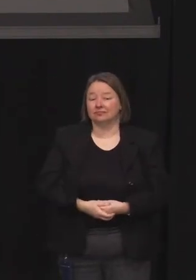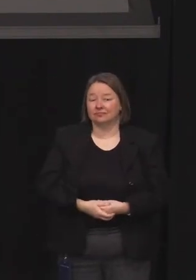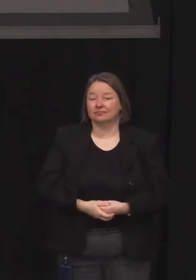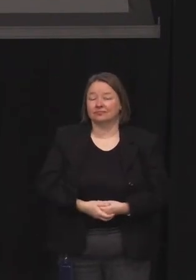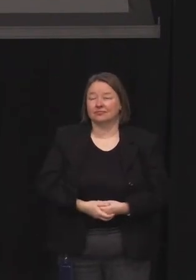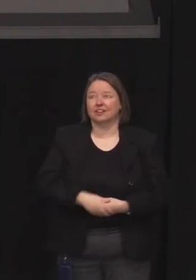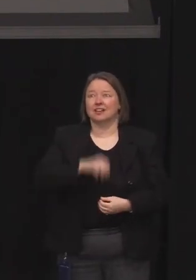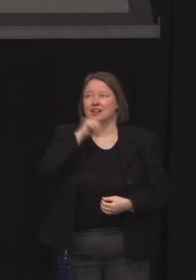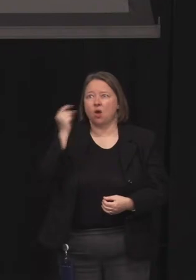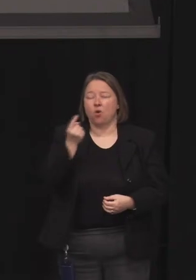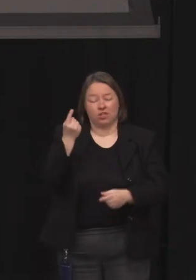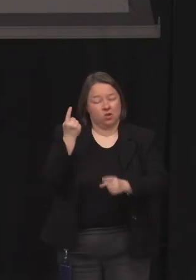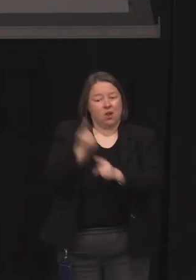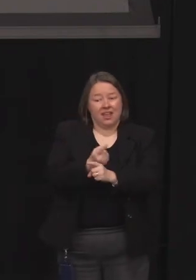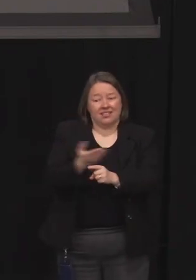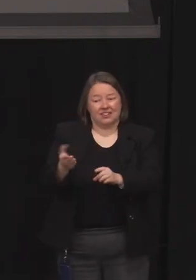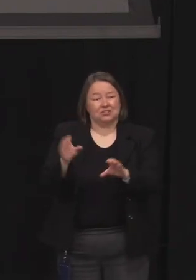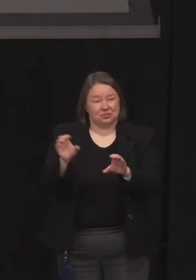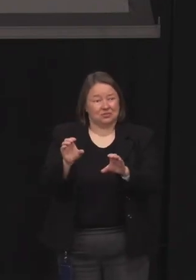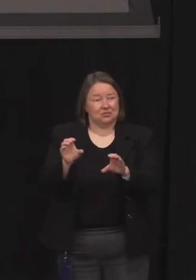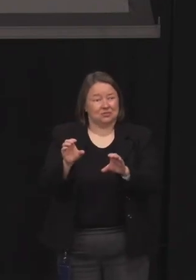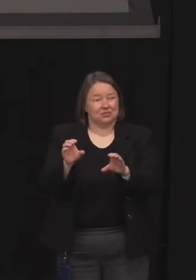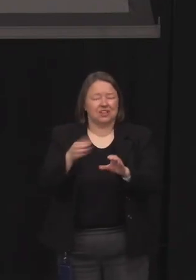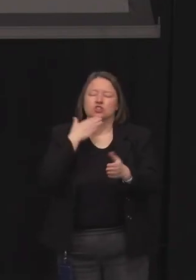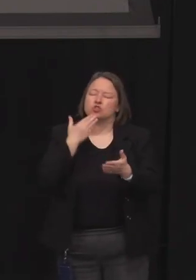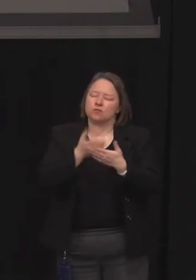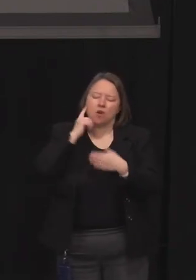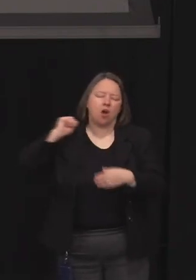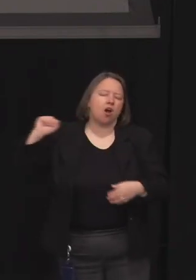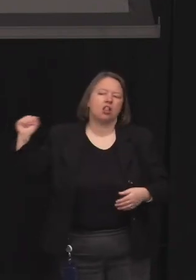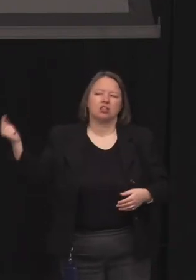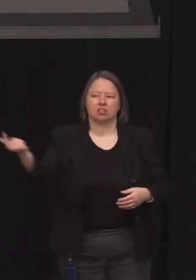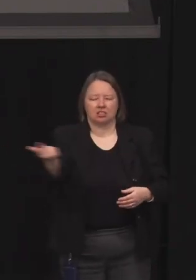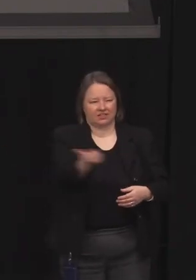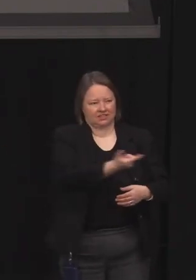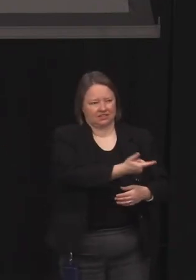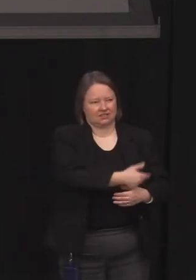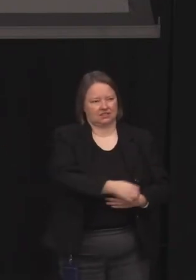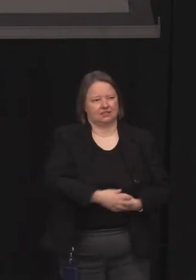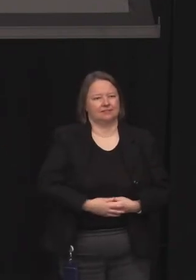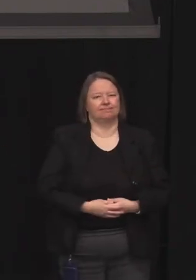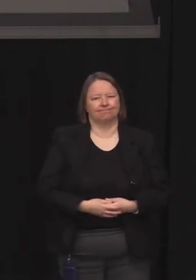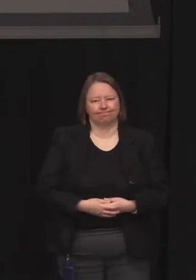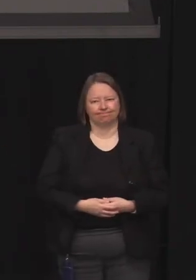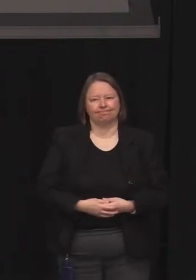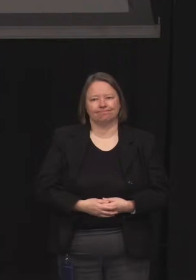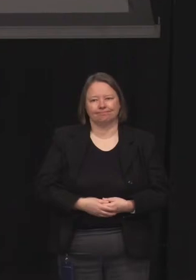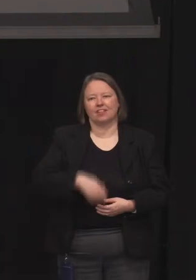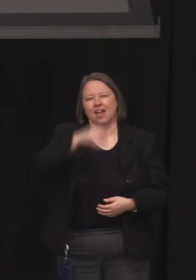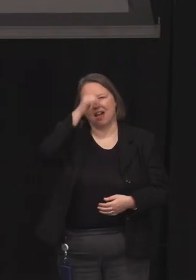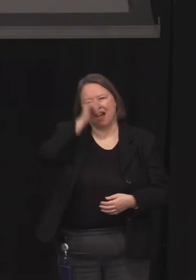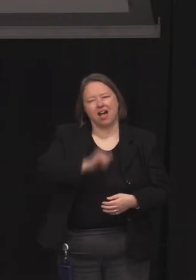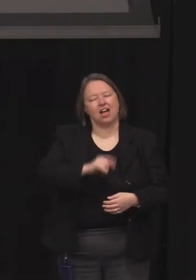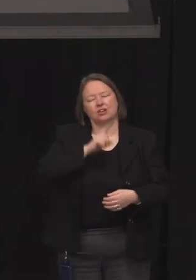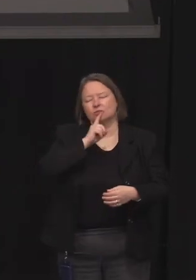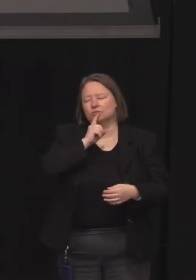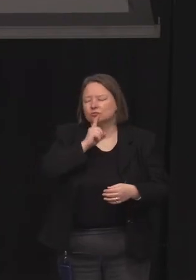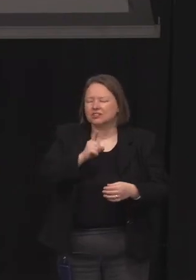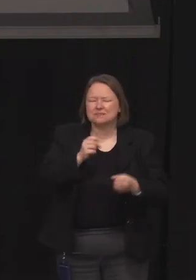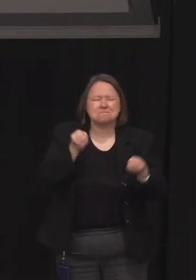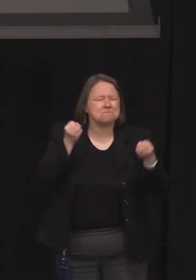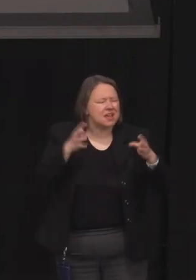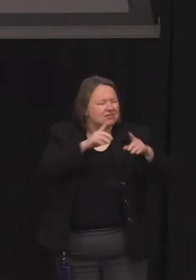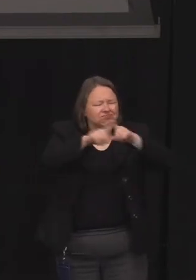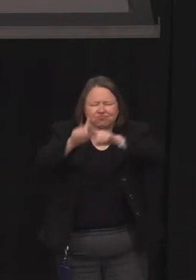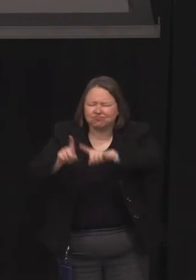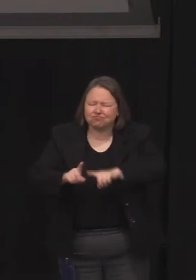It was not only the right thing to do, it's good for all of us. Holland is a rich tapestry of people